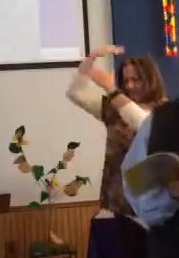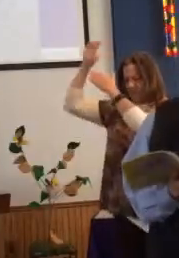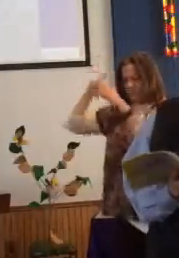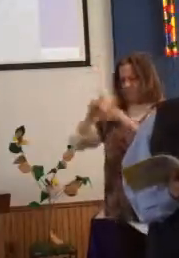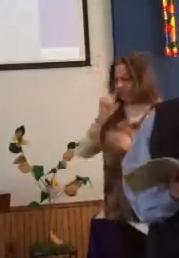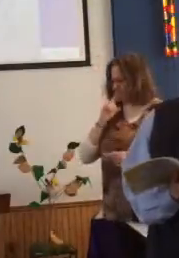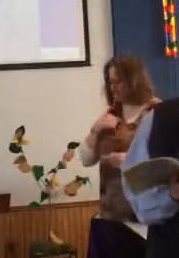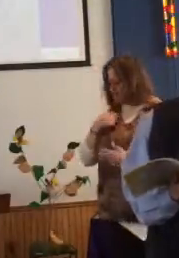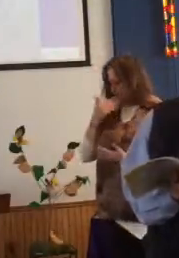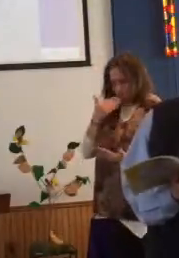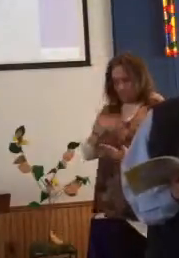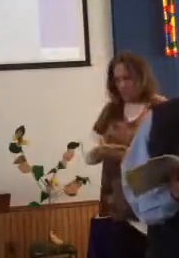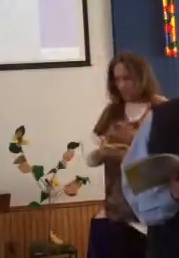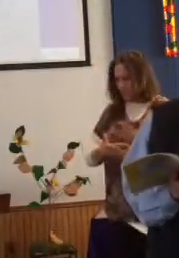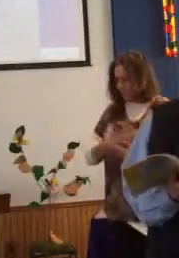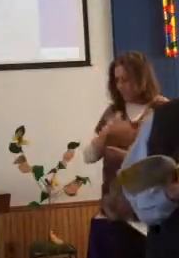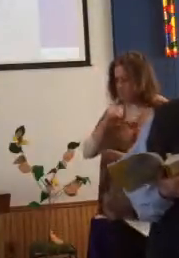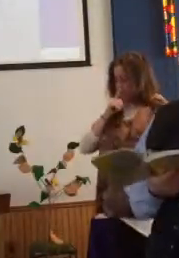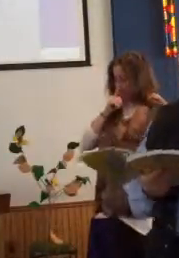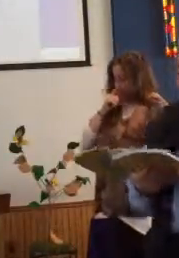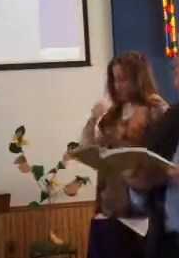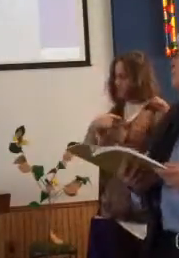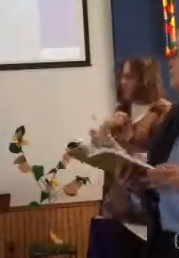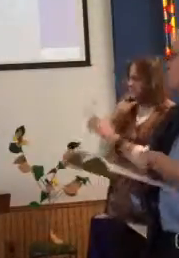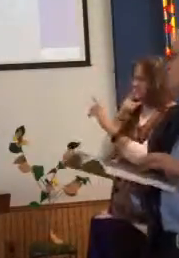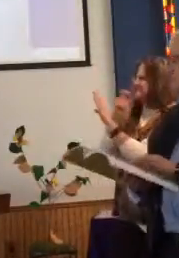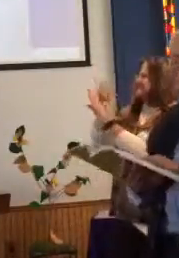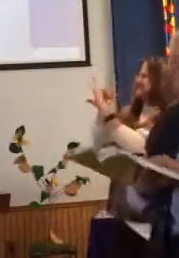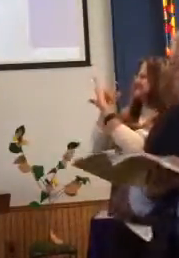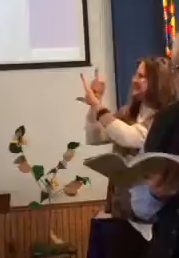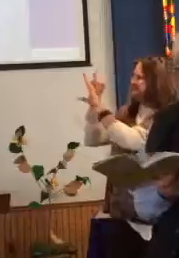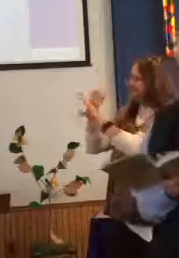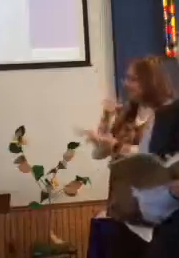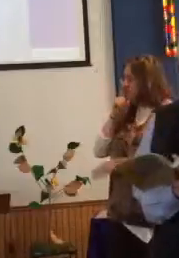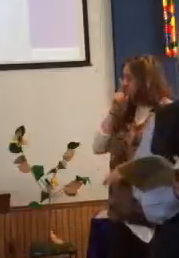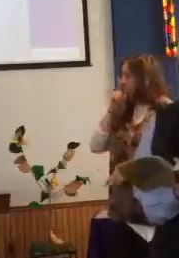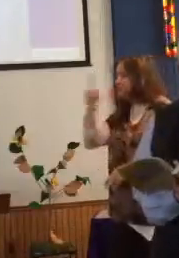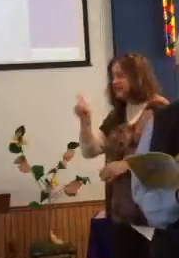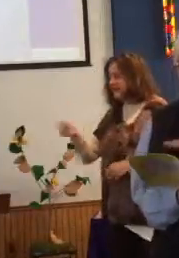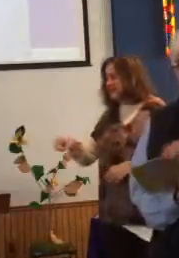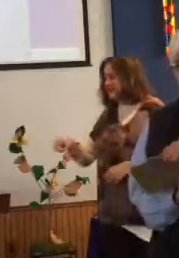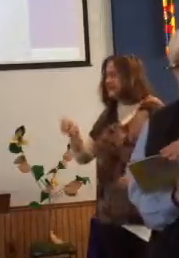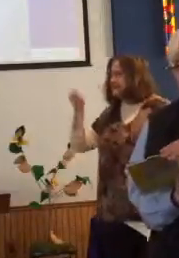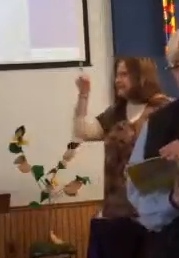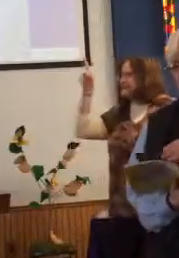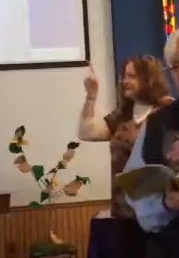Did I only make it up because I needed it so much?"